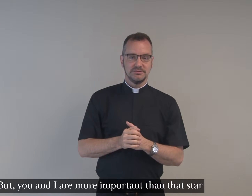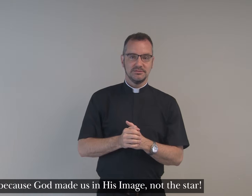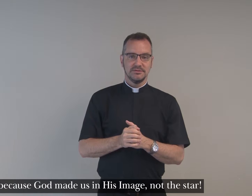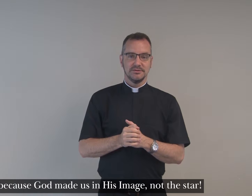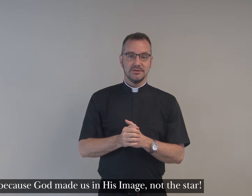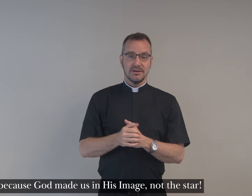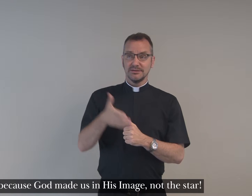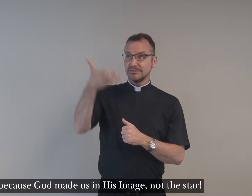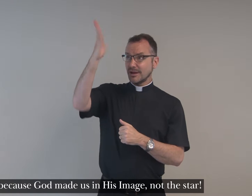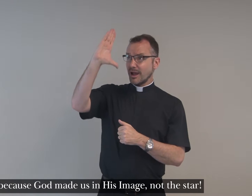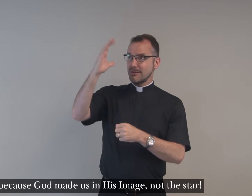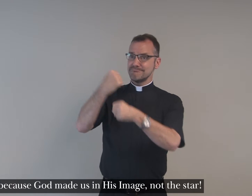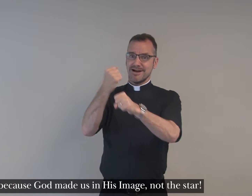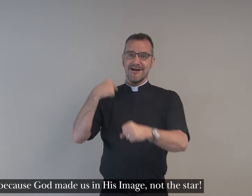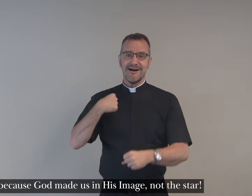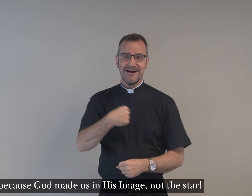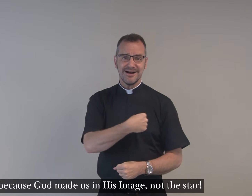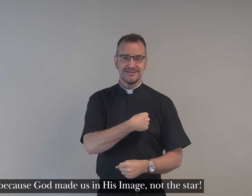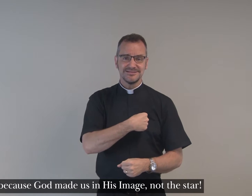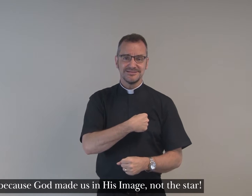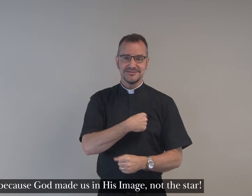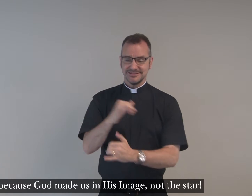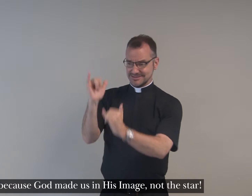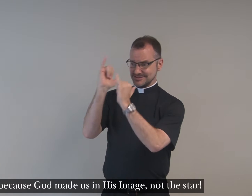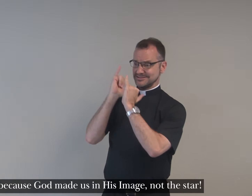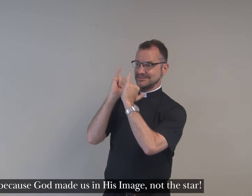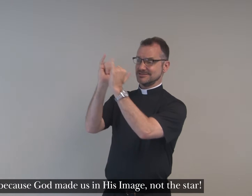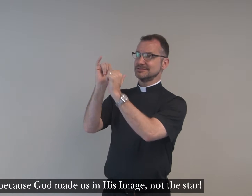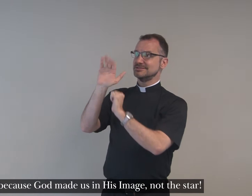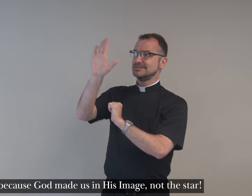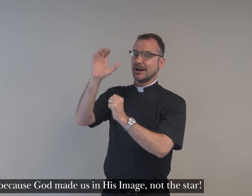Because God made us in his image, not the star.